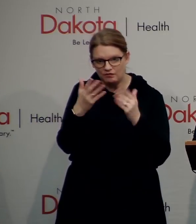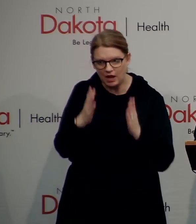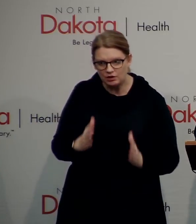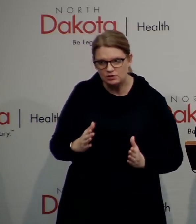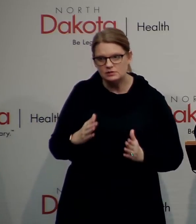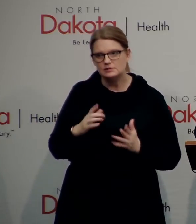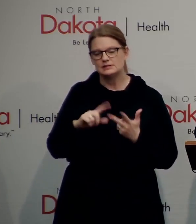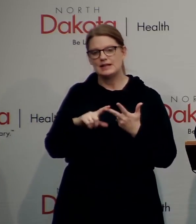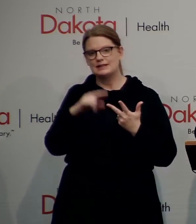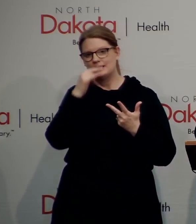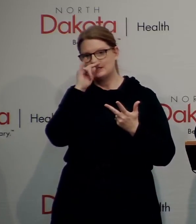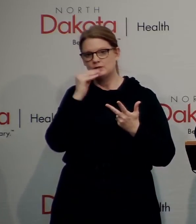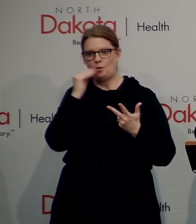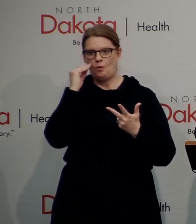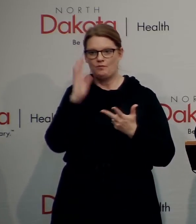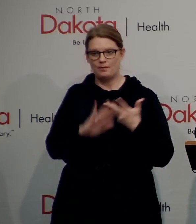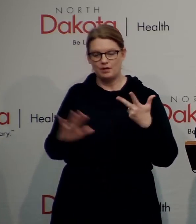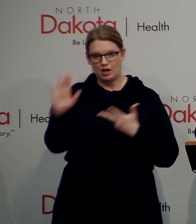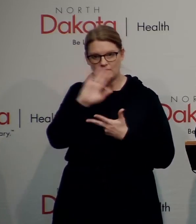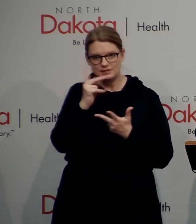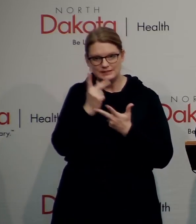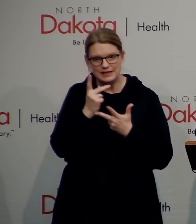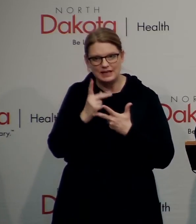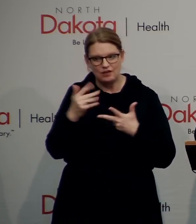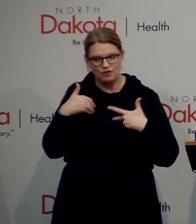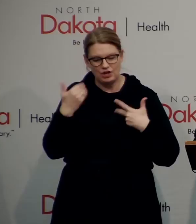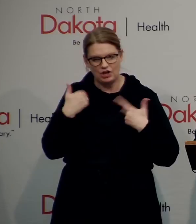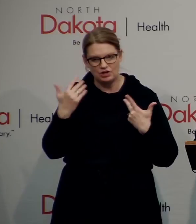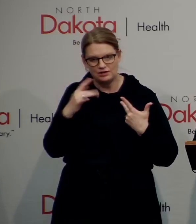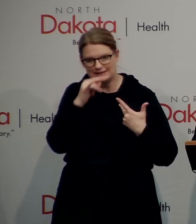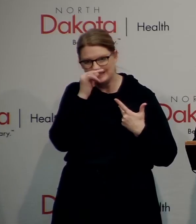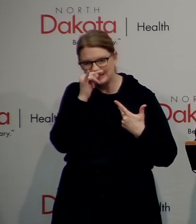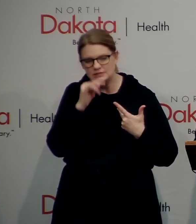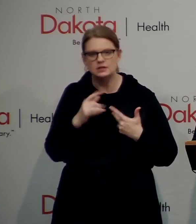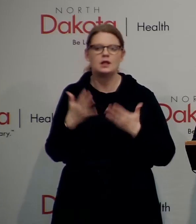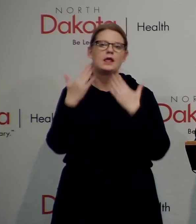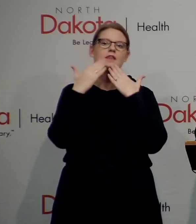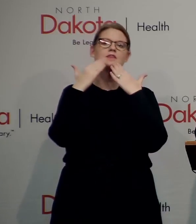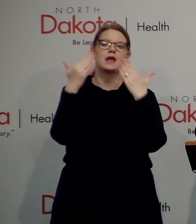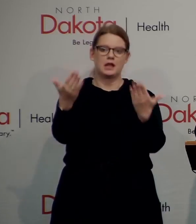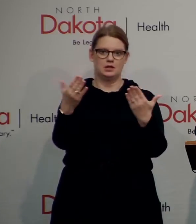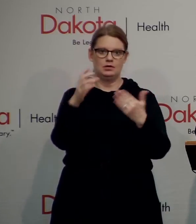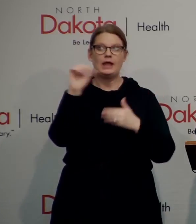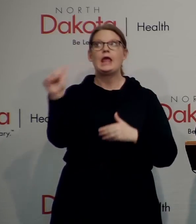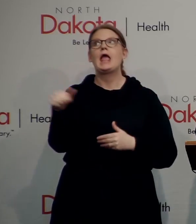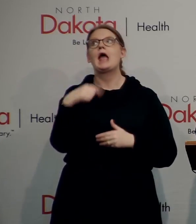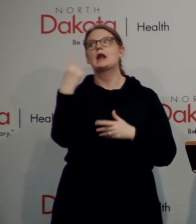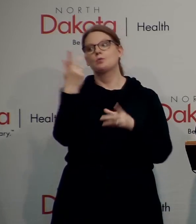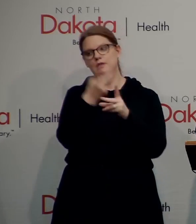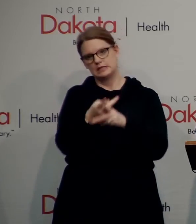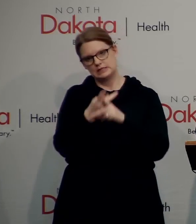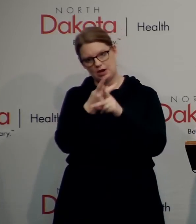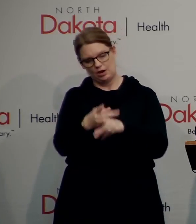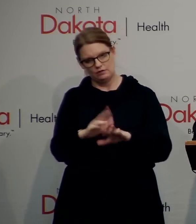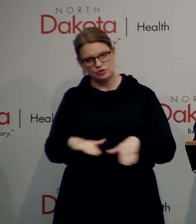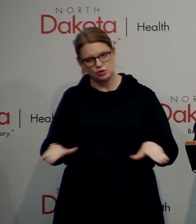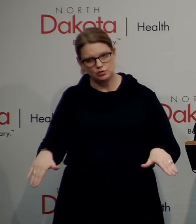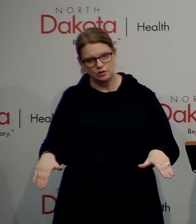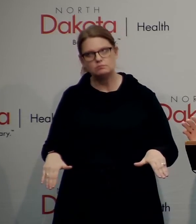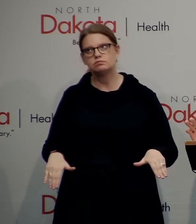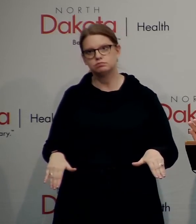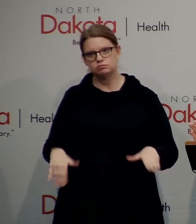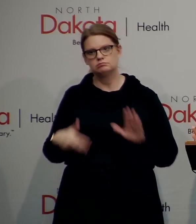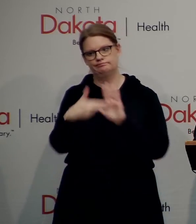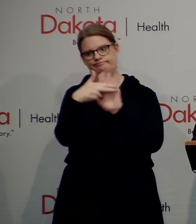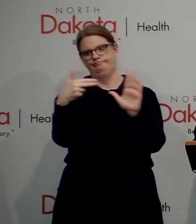the kids that are home from college that are taking care of younger siblings, we just say thank you, because anybody that's caring for children, again, should be